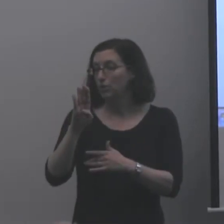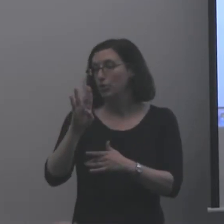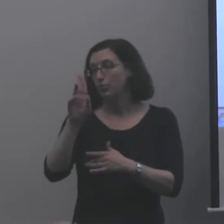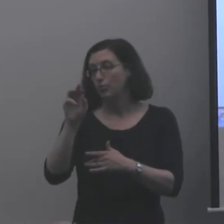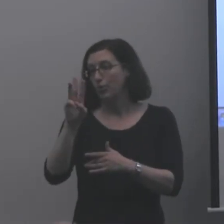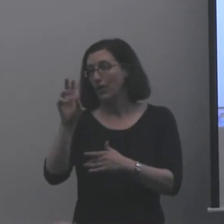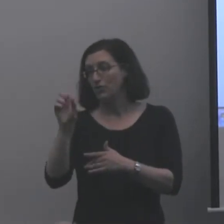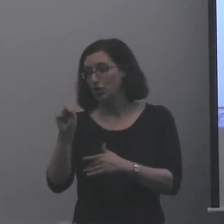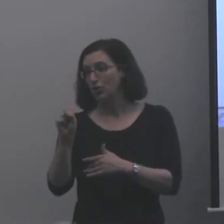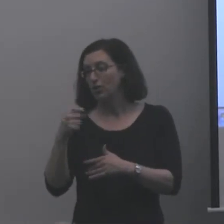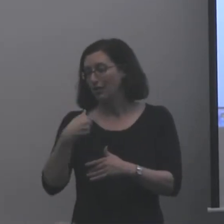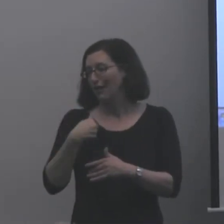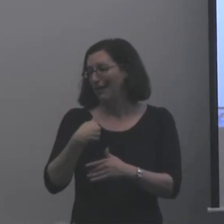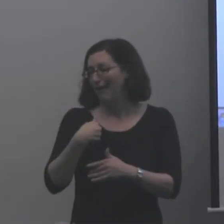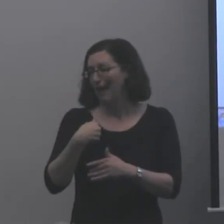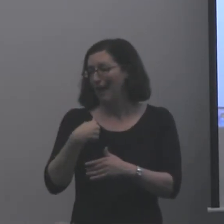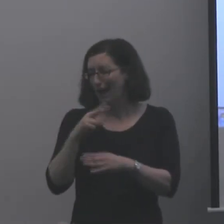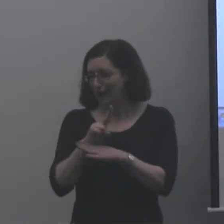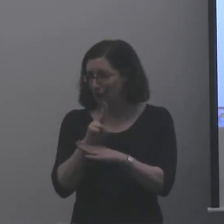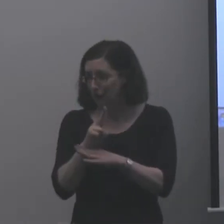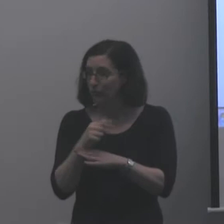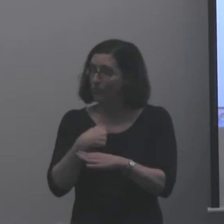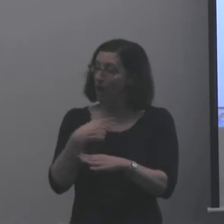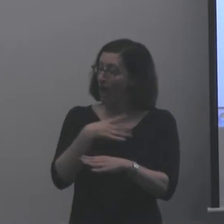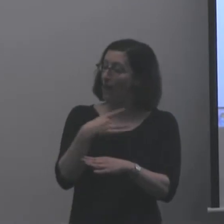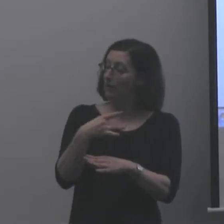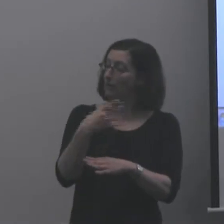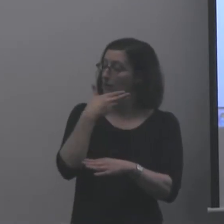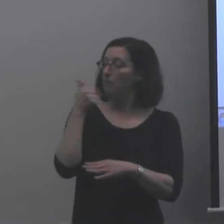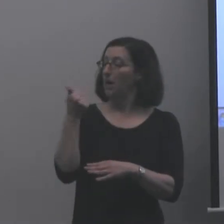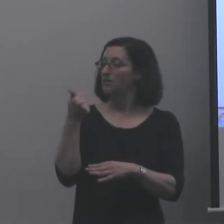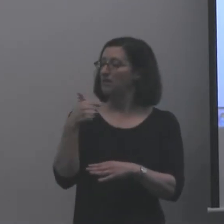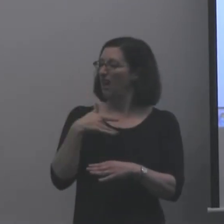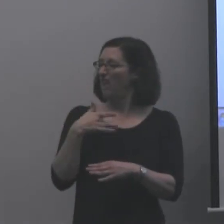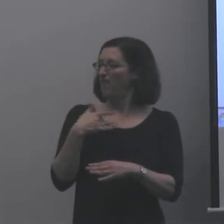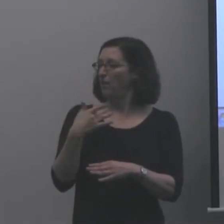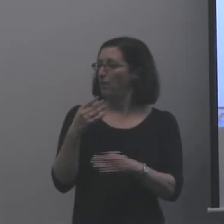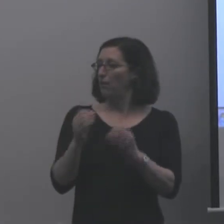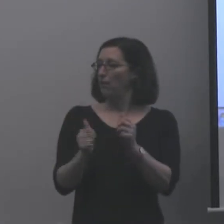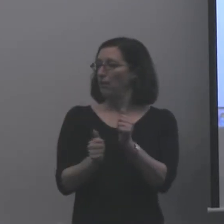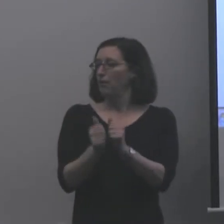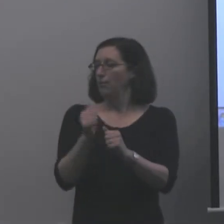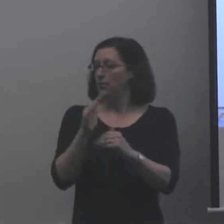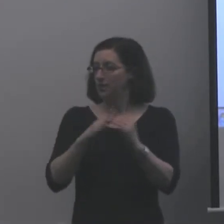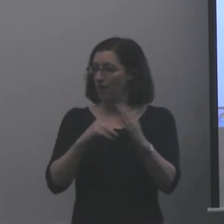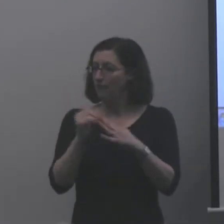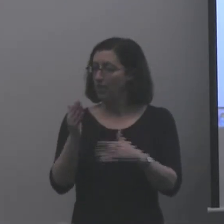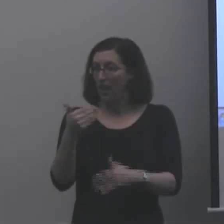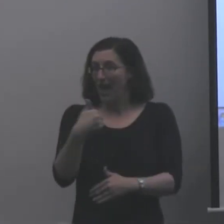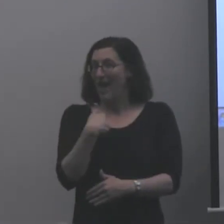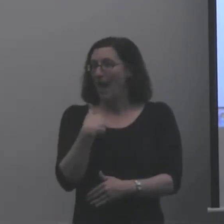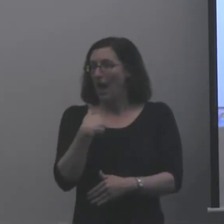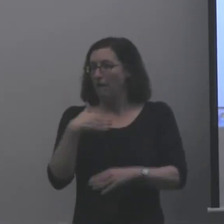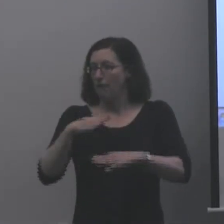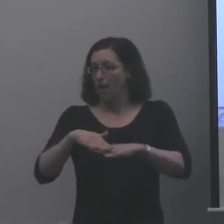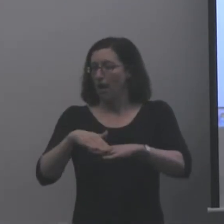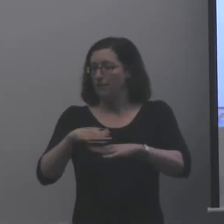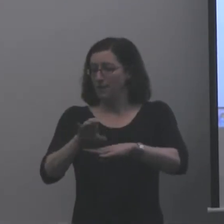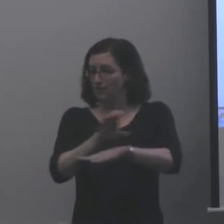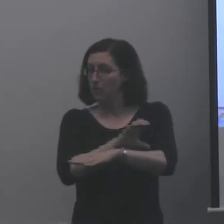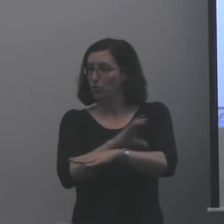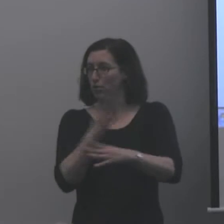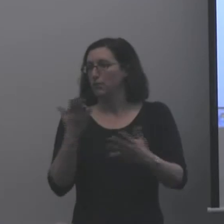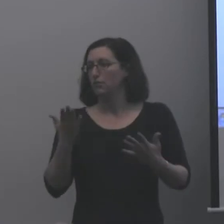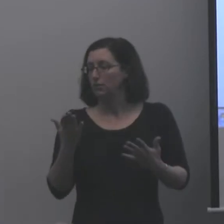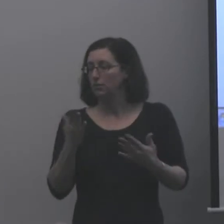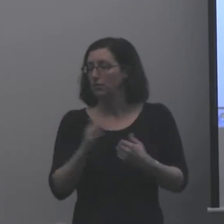browser that I use by default. It's the one that I like the most. It's the one that I feel most comfortable with. And it's what you have as a typical user if you Yes. don't make a